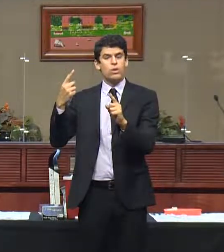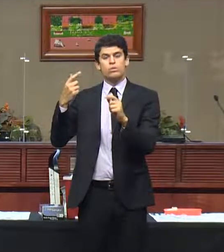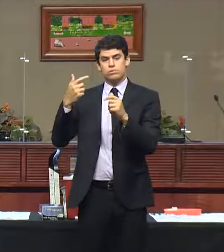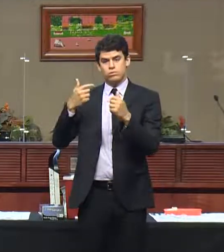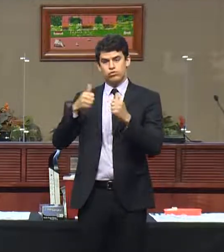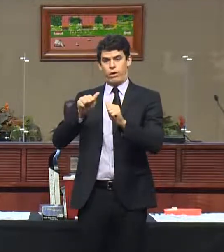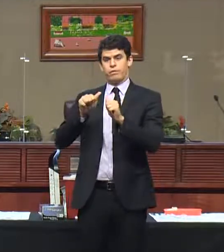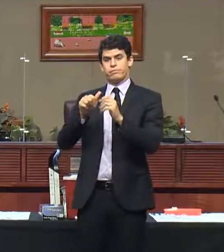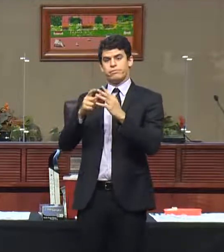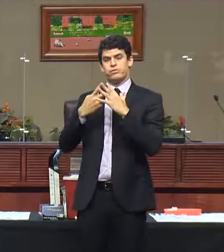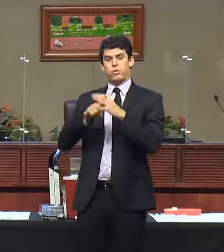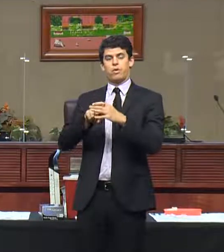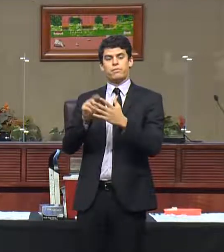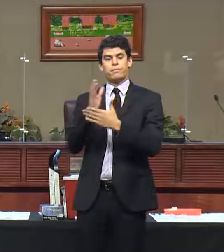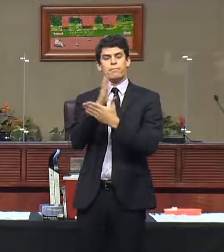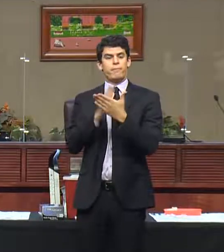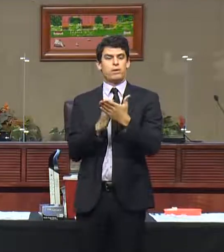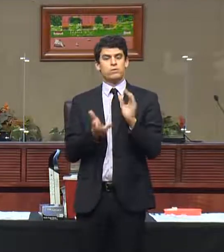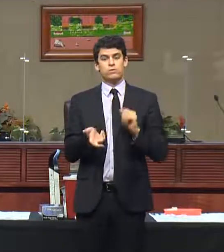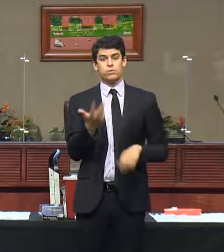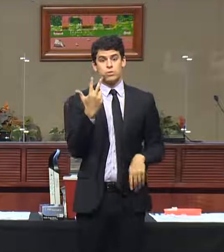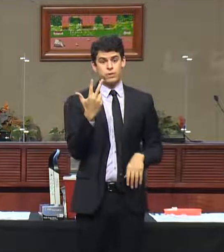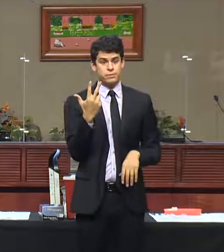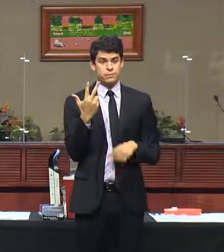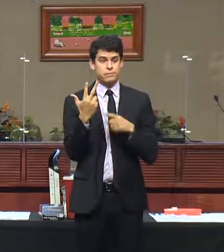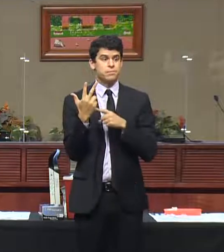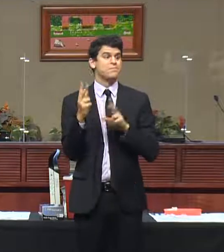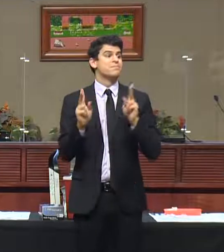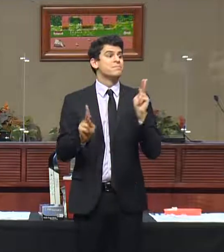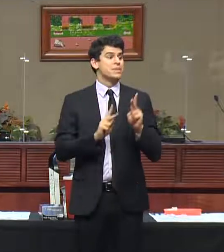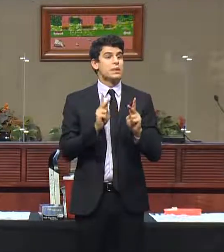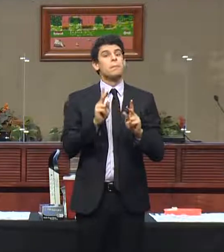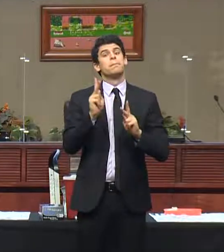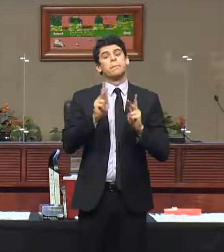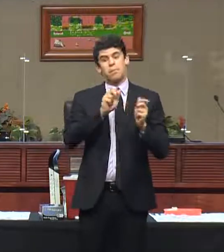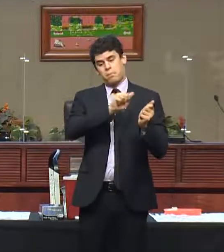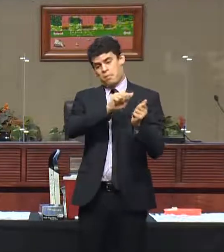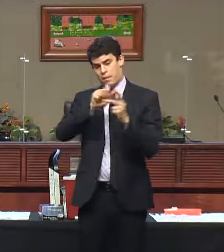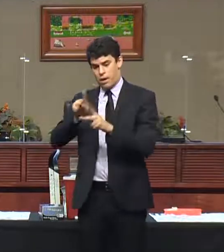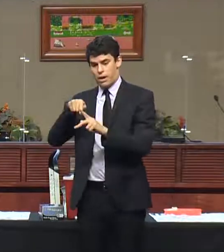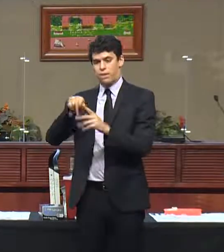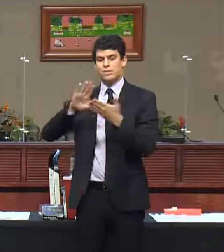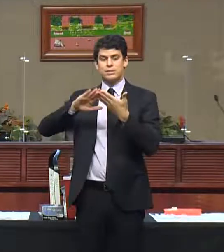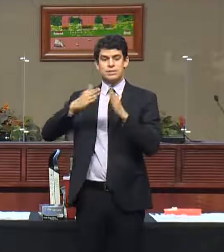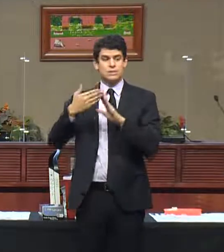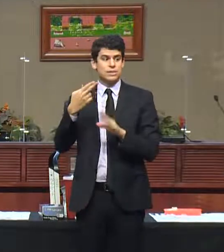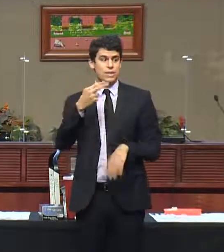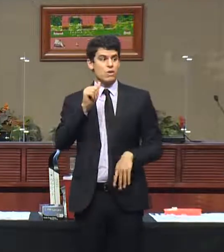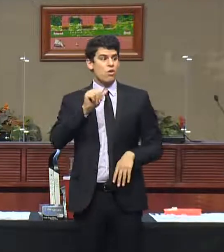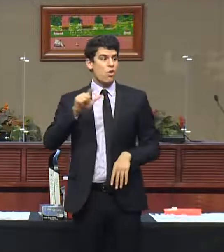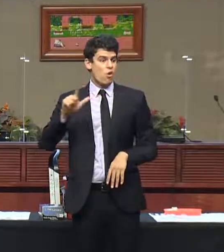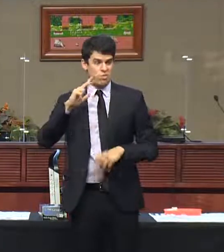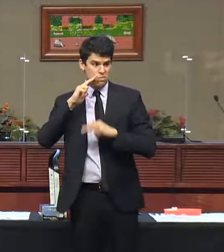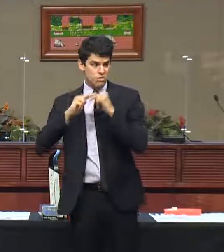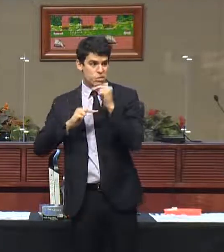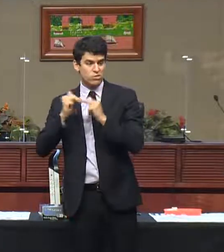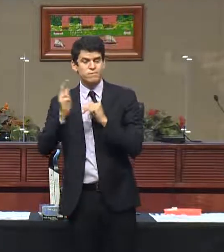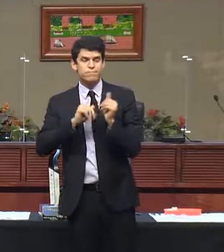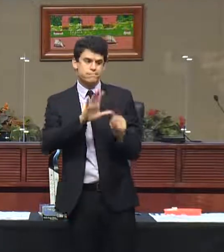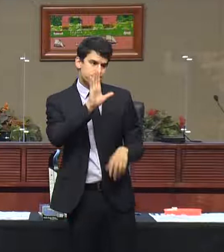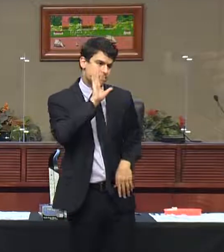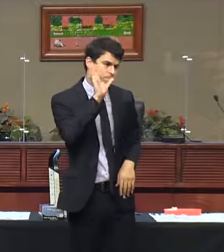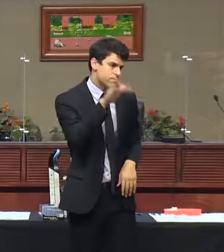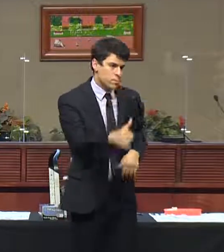3 reopening, and that means people will be back in City Hall. Now, realize that the vast majority of our city